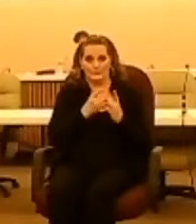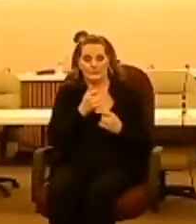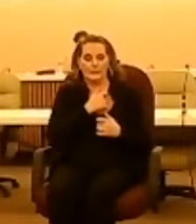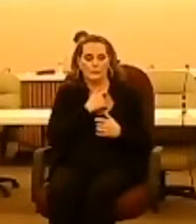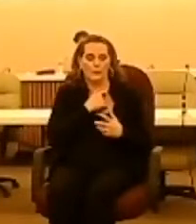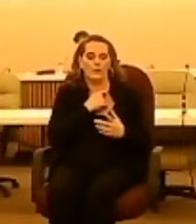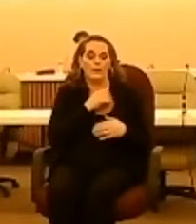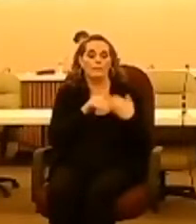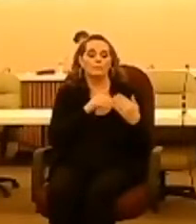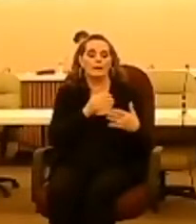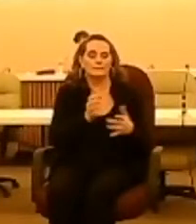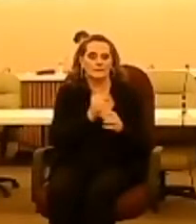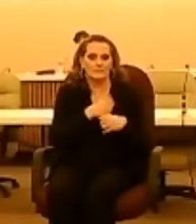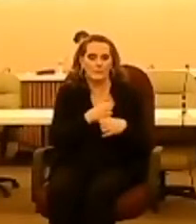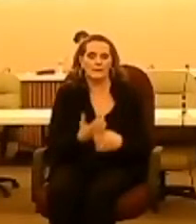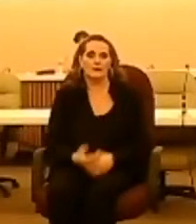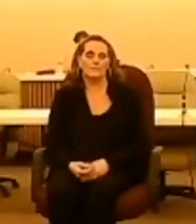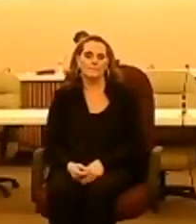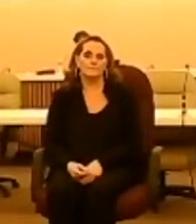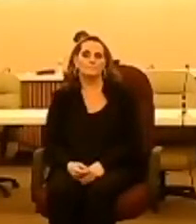creating.